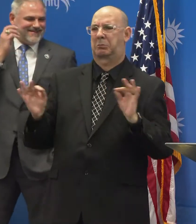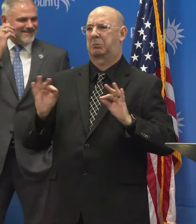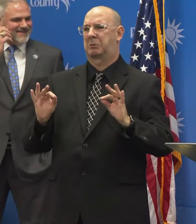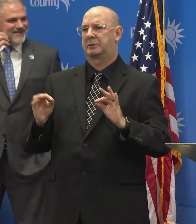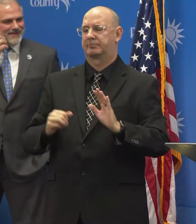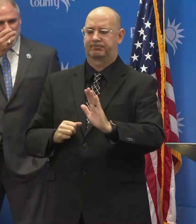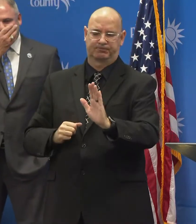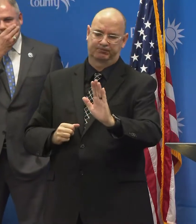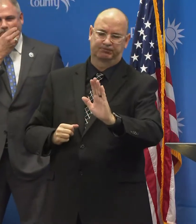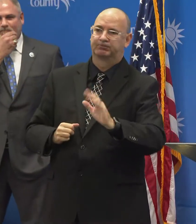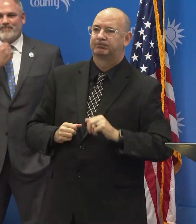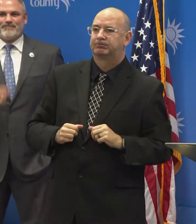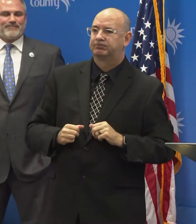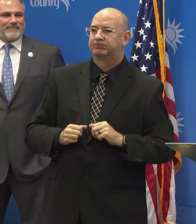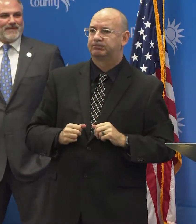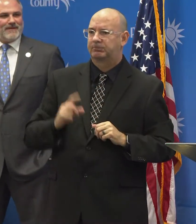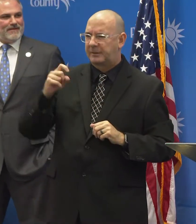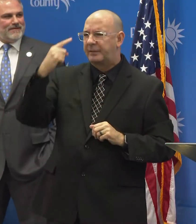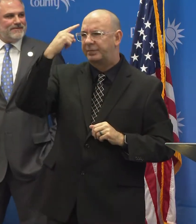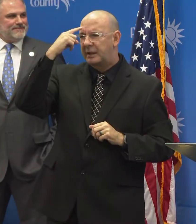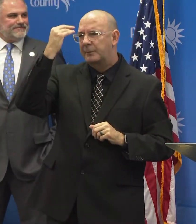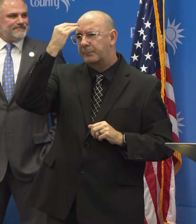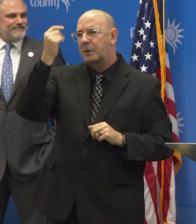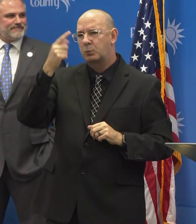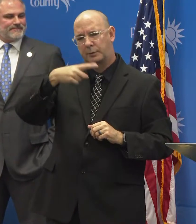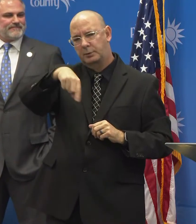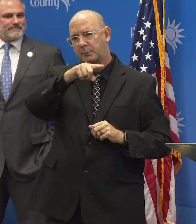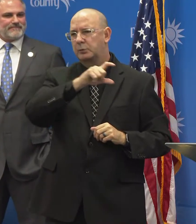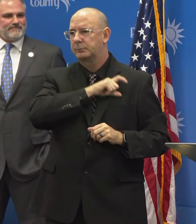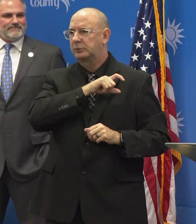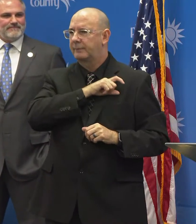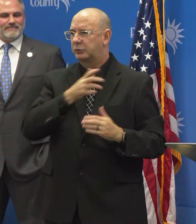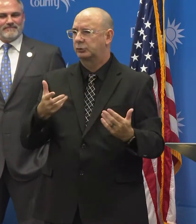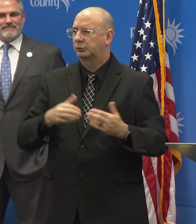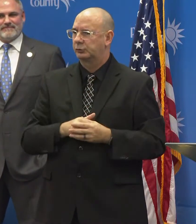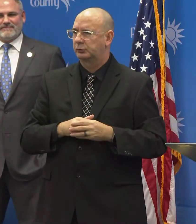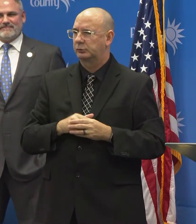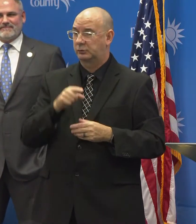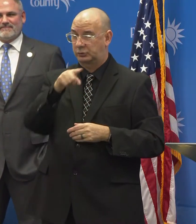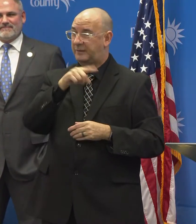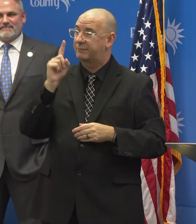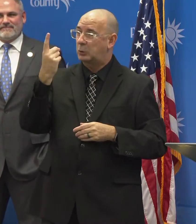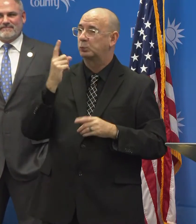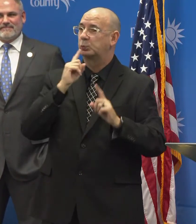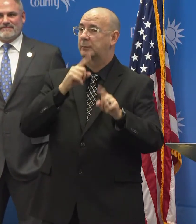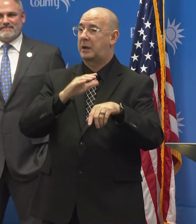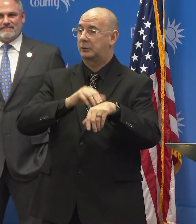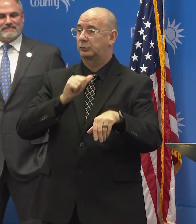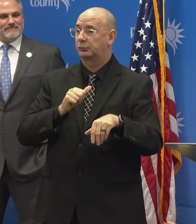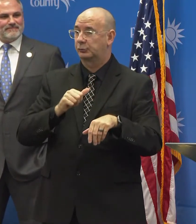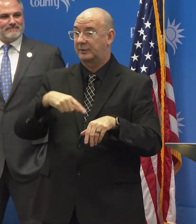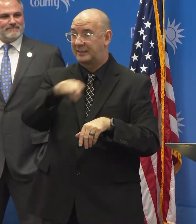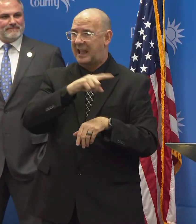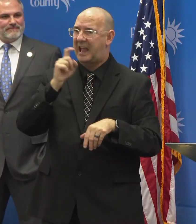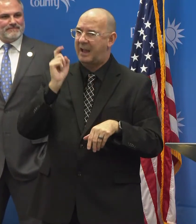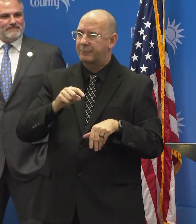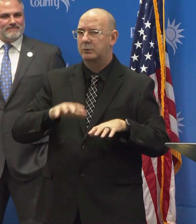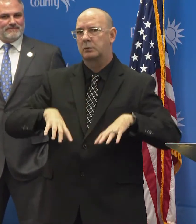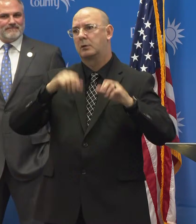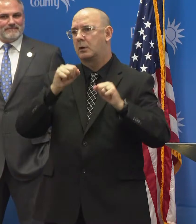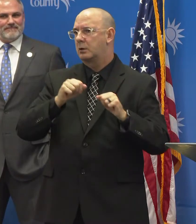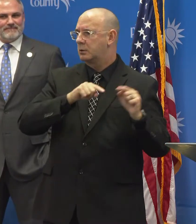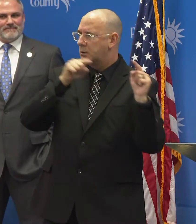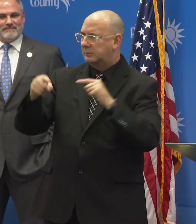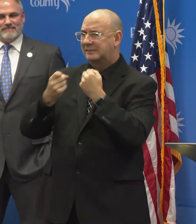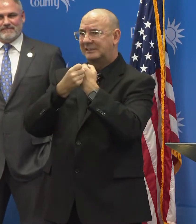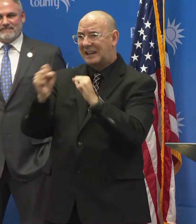the lives of your fellow community members, of your first responders that may be forced to act if you do not